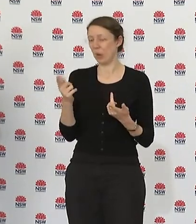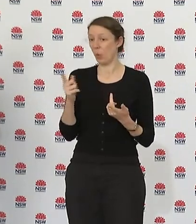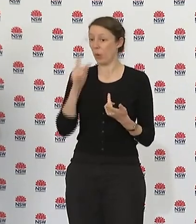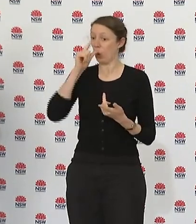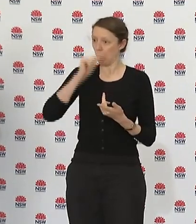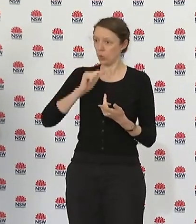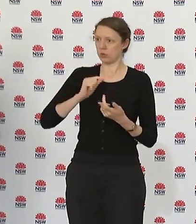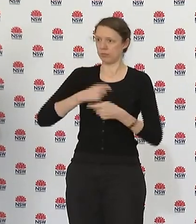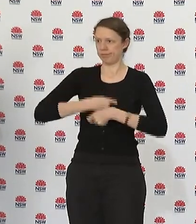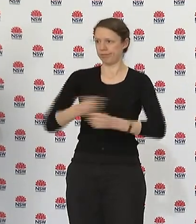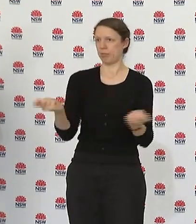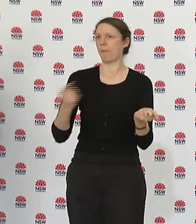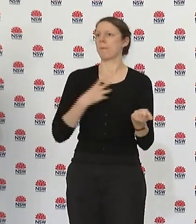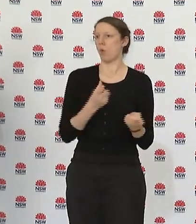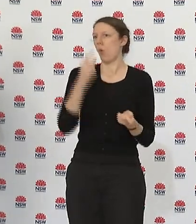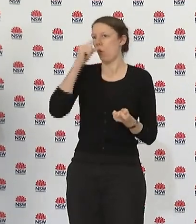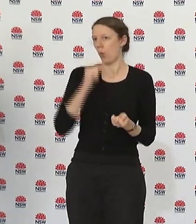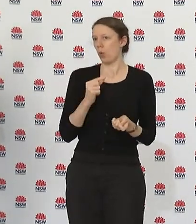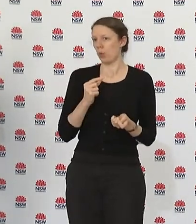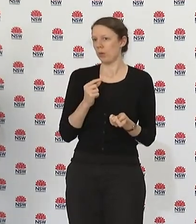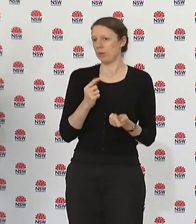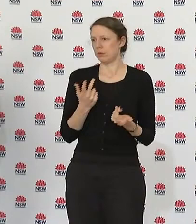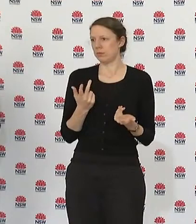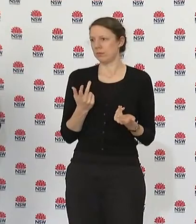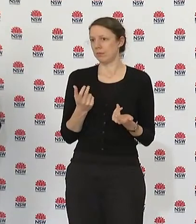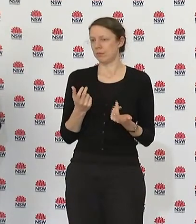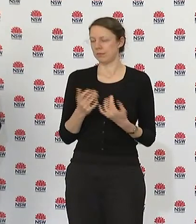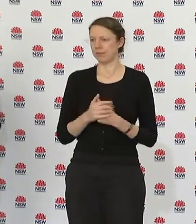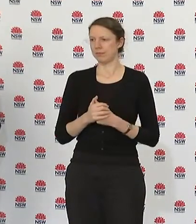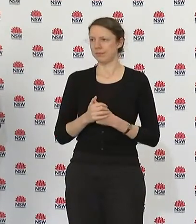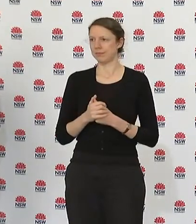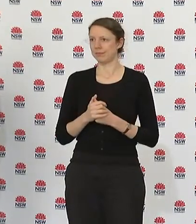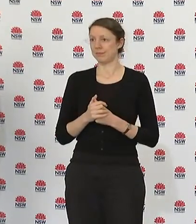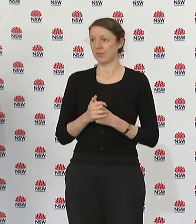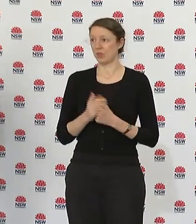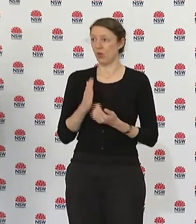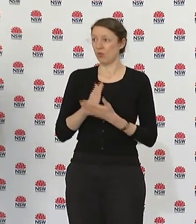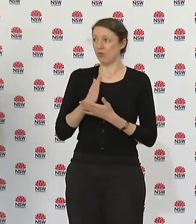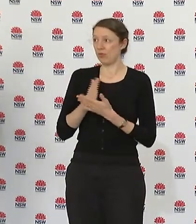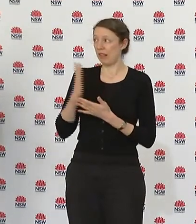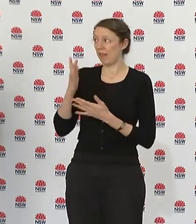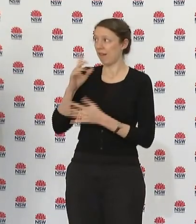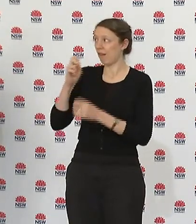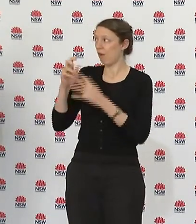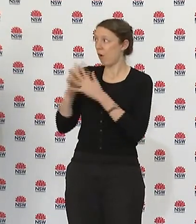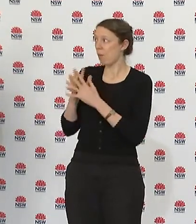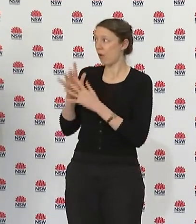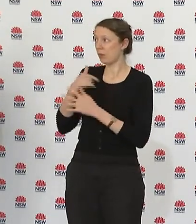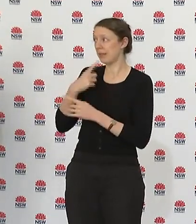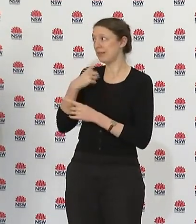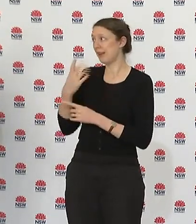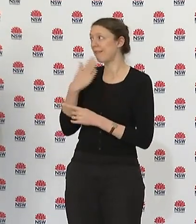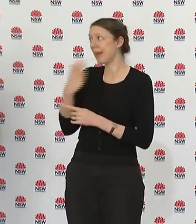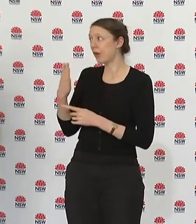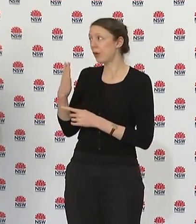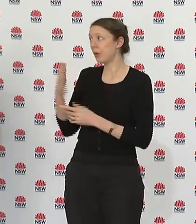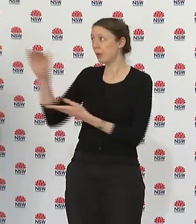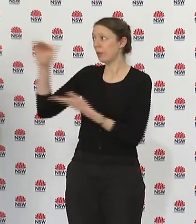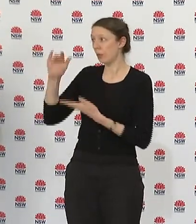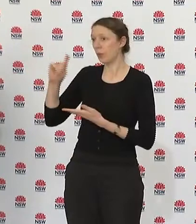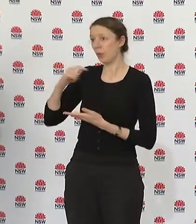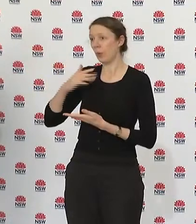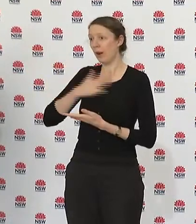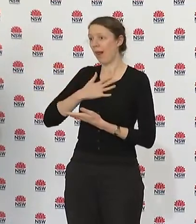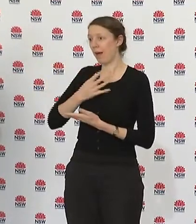hubs. So I think the issue for us now is just to say to the federal government, thank you, we would like some more. As I said on Saturday, we would have liked some help from our